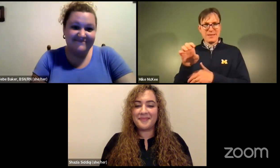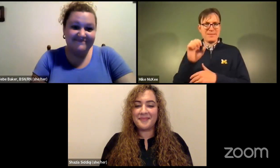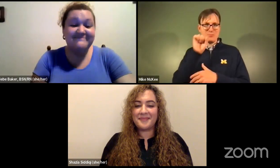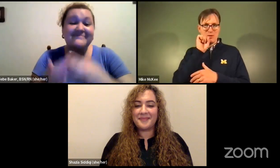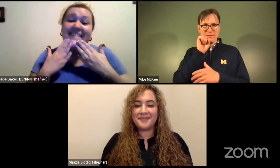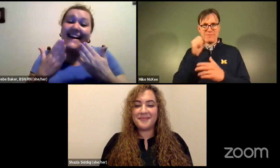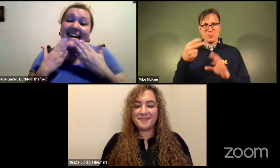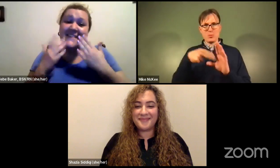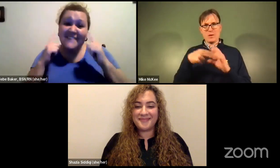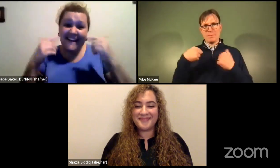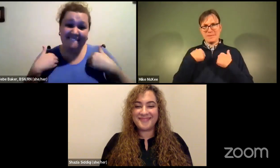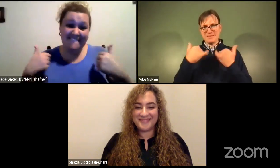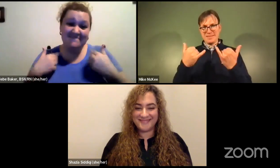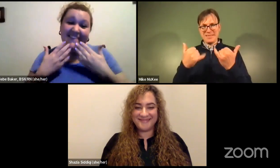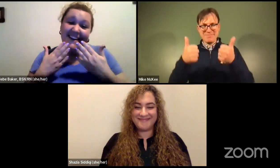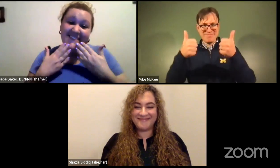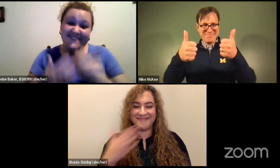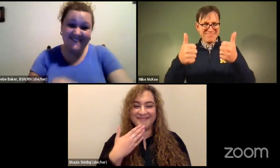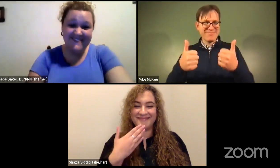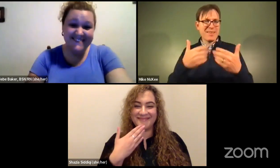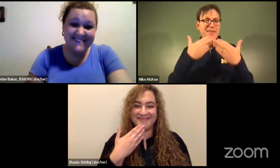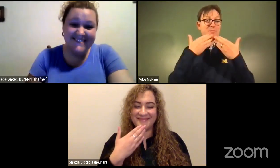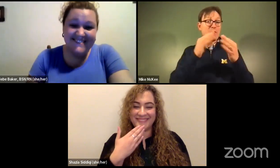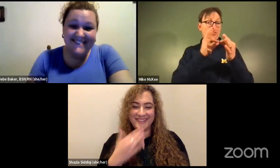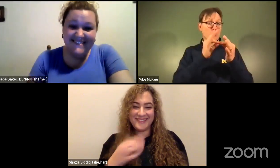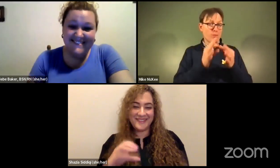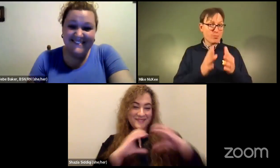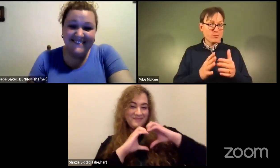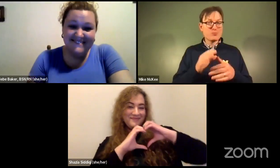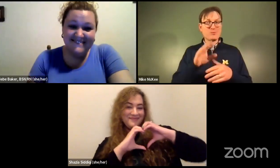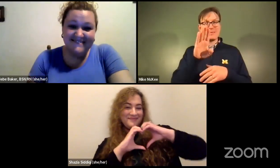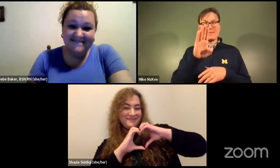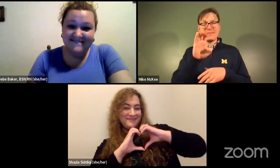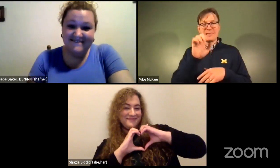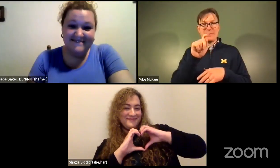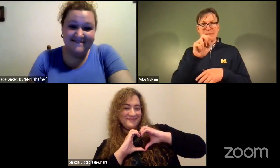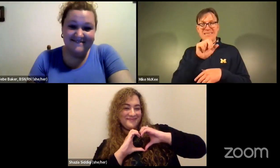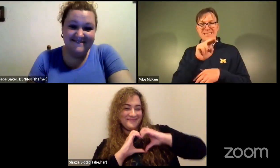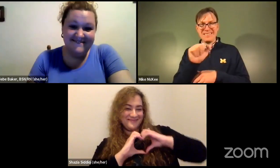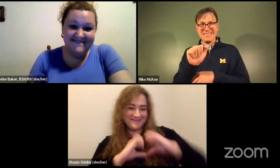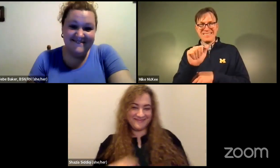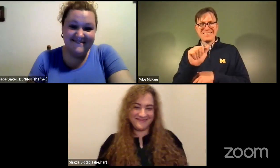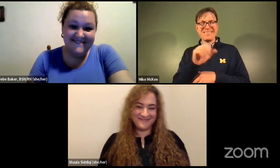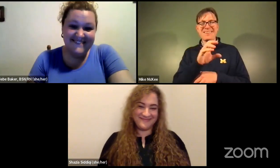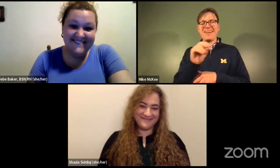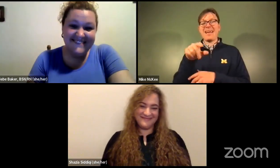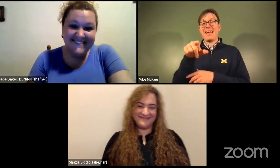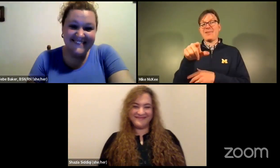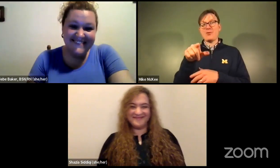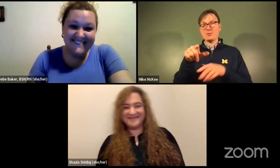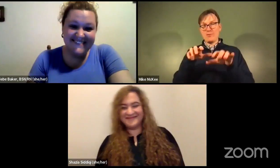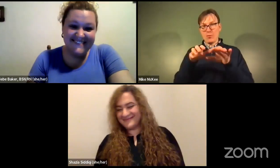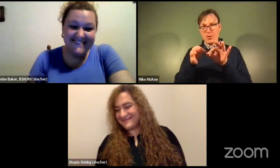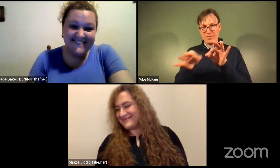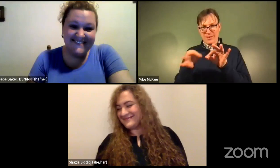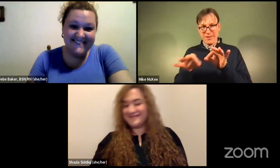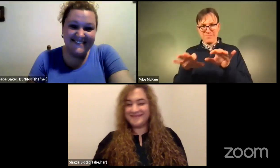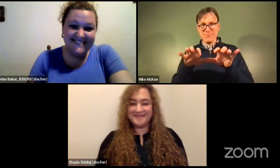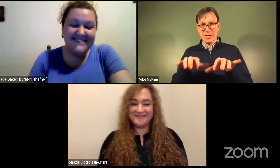to thank our panelists. Thank you, Bibi. Thank you, Dr. for having Siddiqui, me. for joining us tonight. Thank you to our interpreters. Thank you, Bettina. Thank